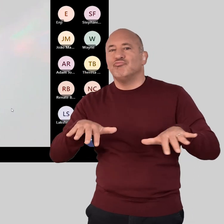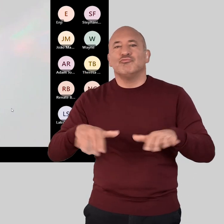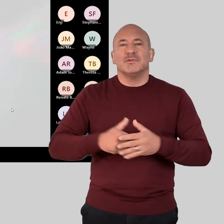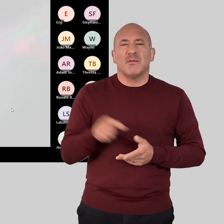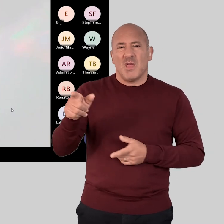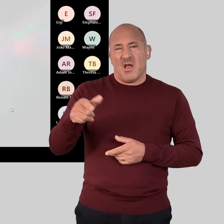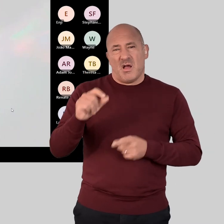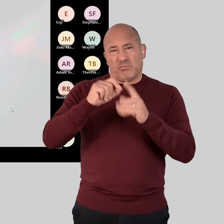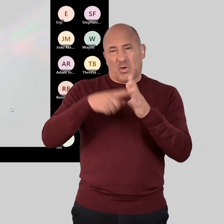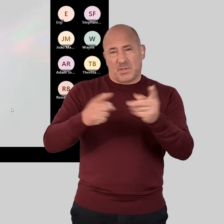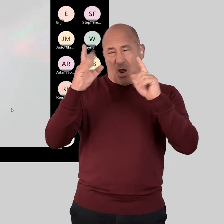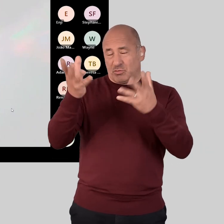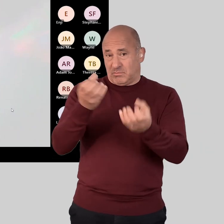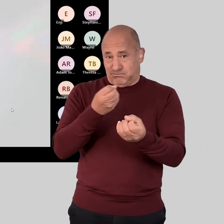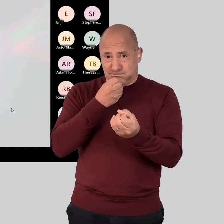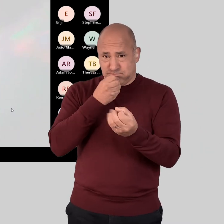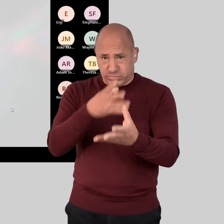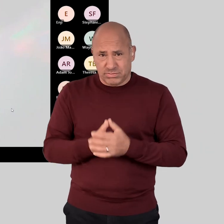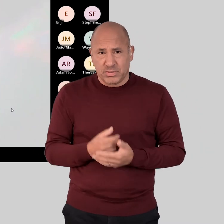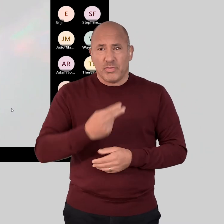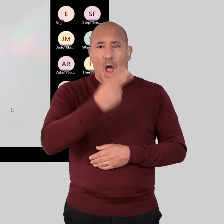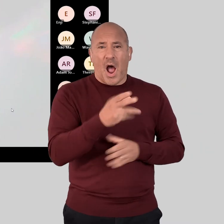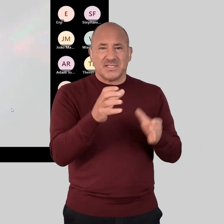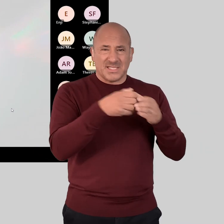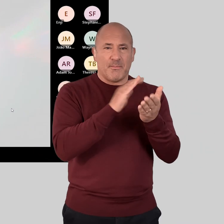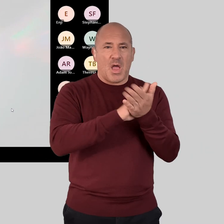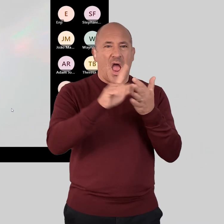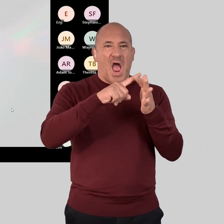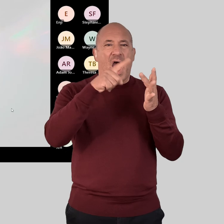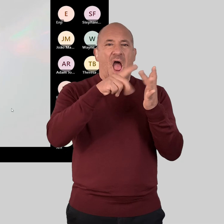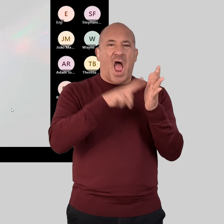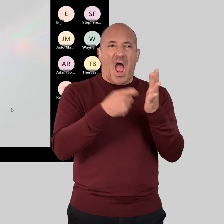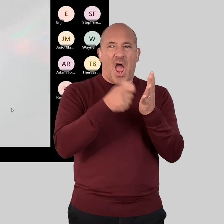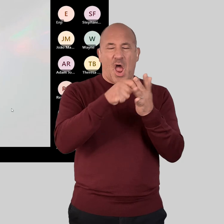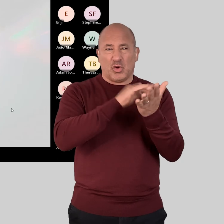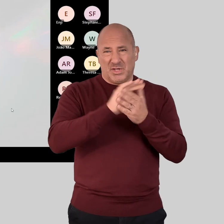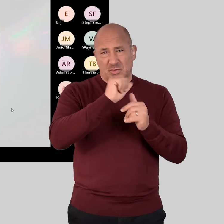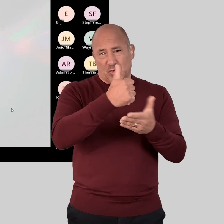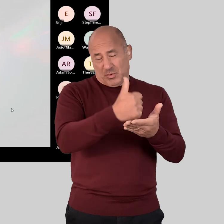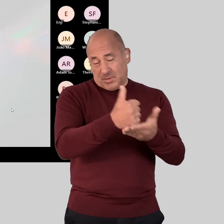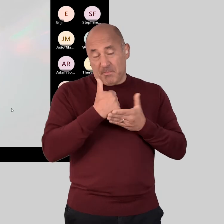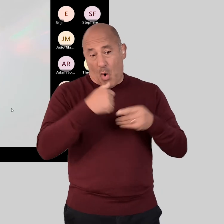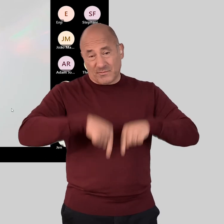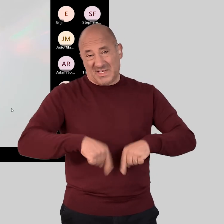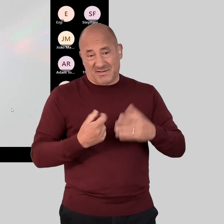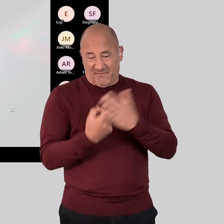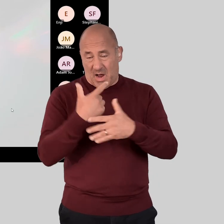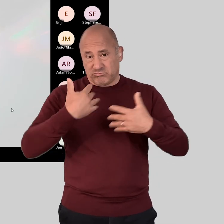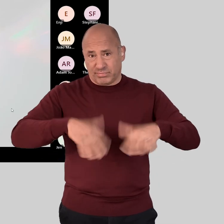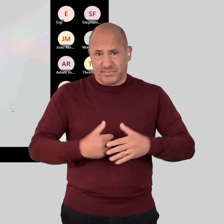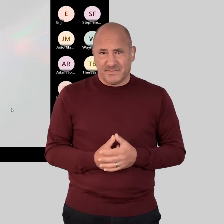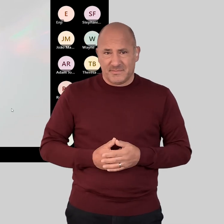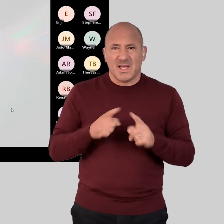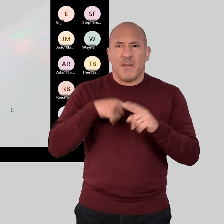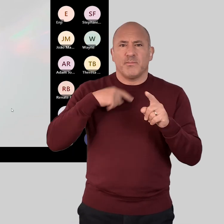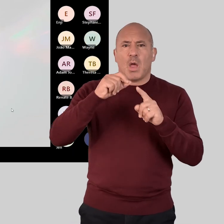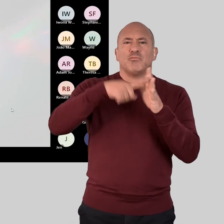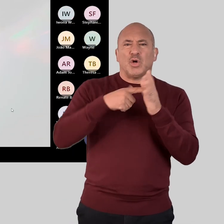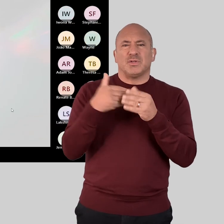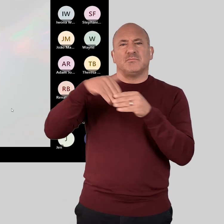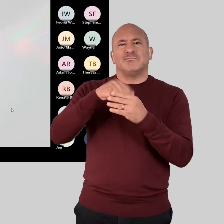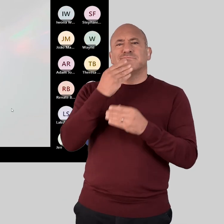project manager, and all of the ops team, and Heinrich with his amazing support of this event. We also had a project intern who I really want to mention,